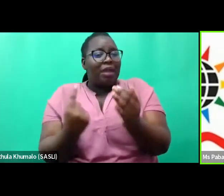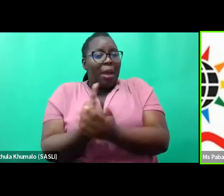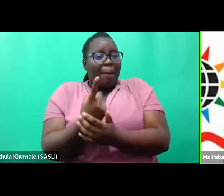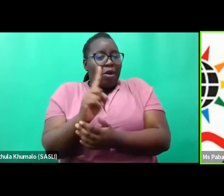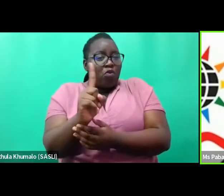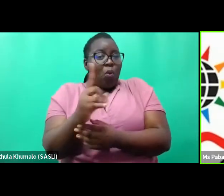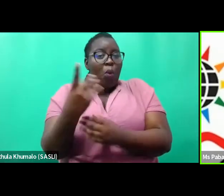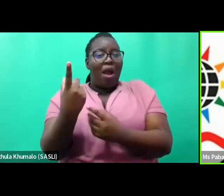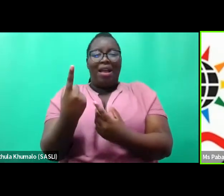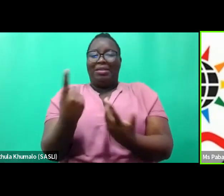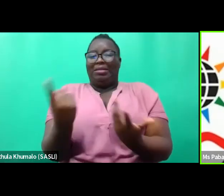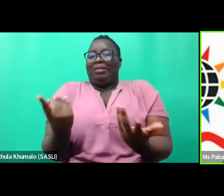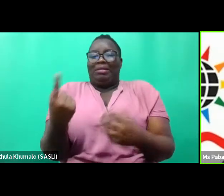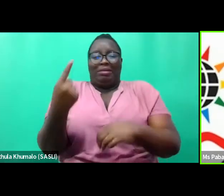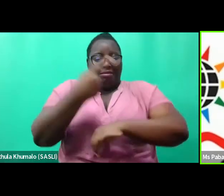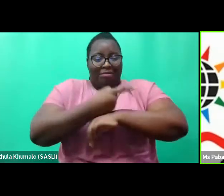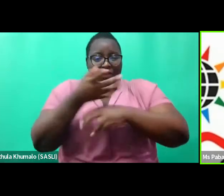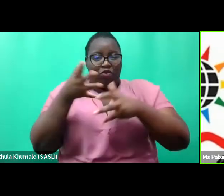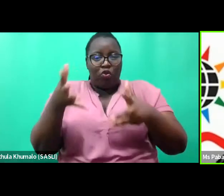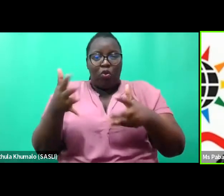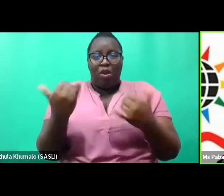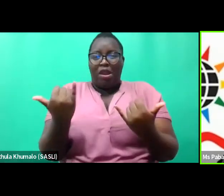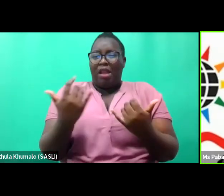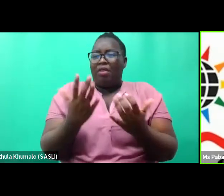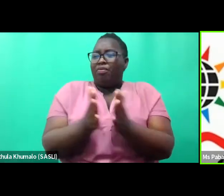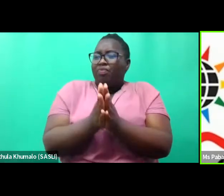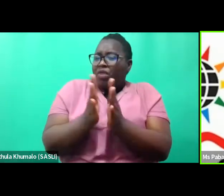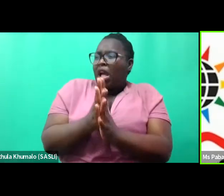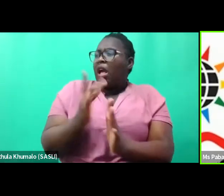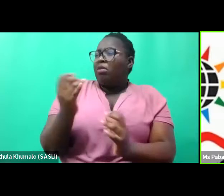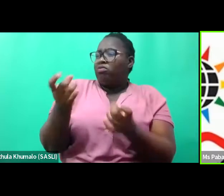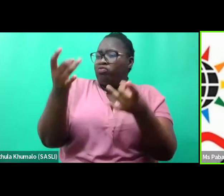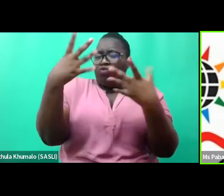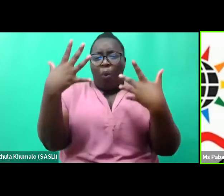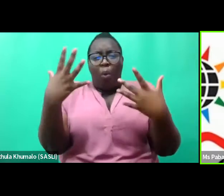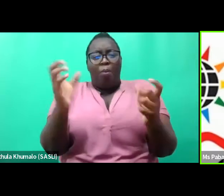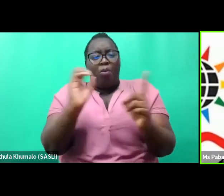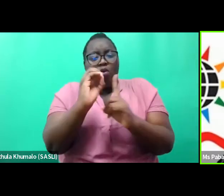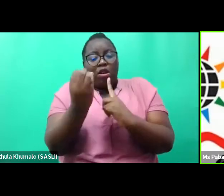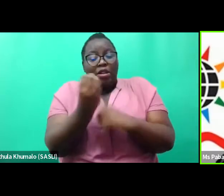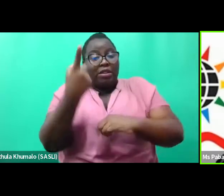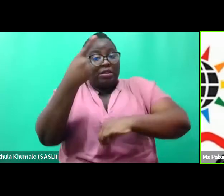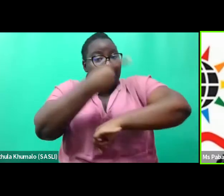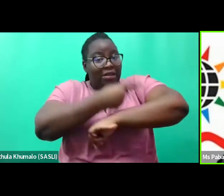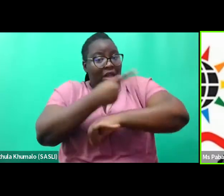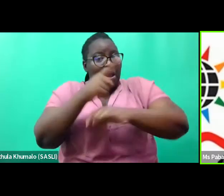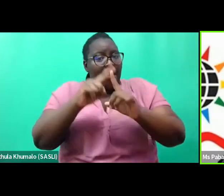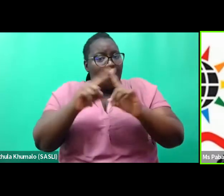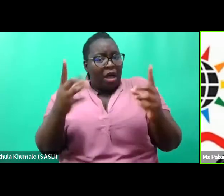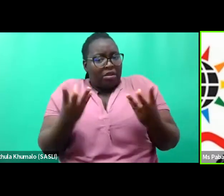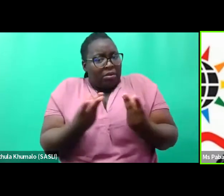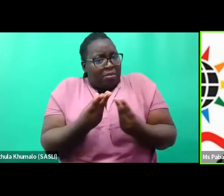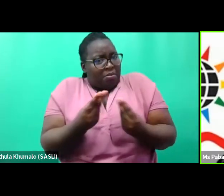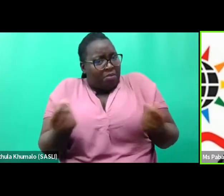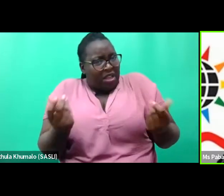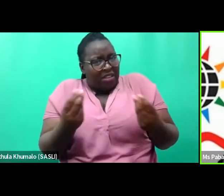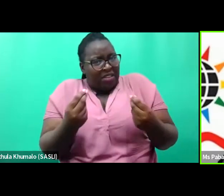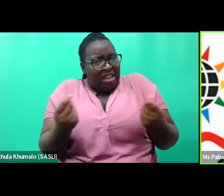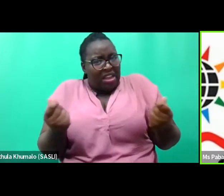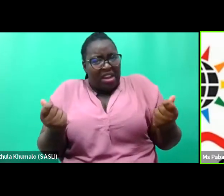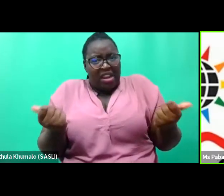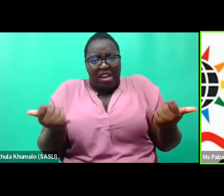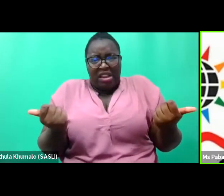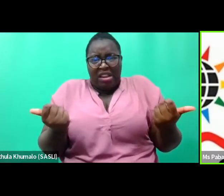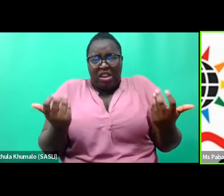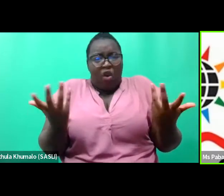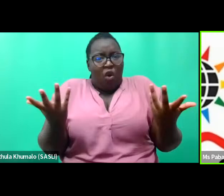Like they're just being called and said it's an orientation day, but then material is not, written